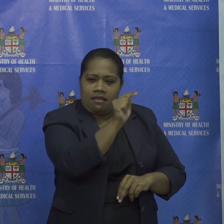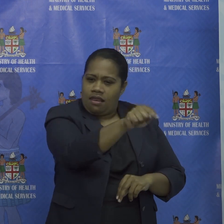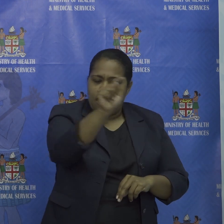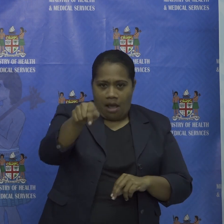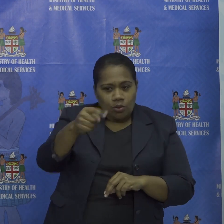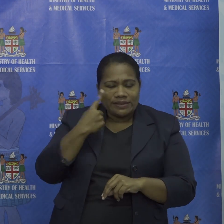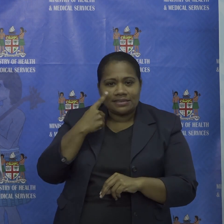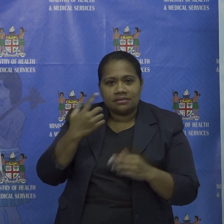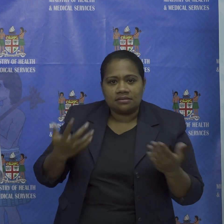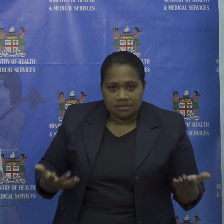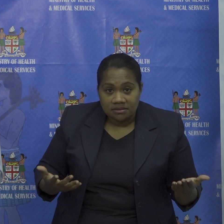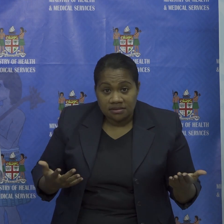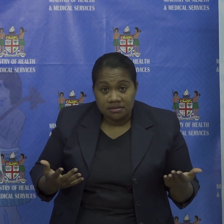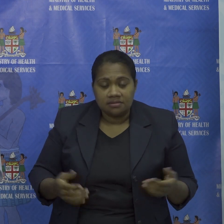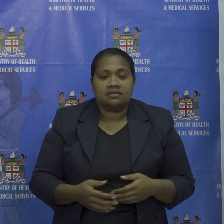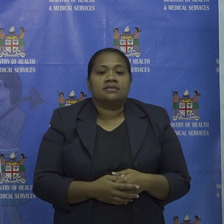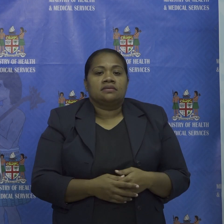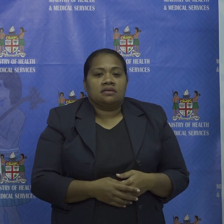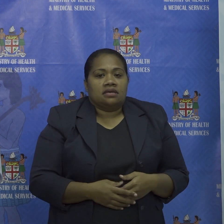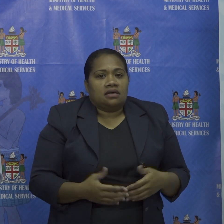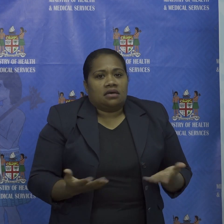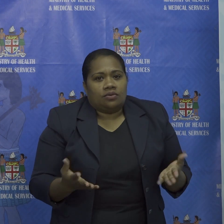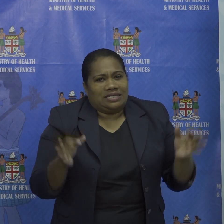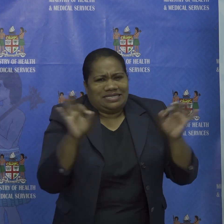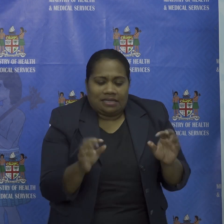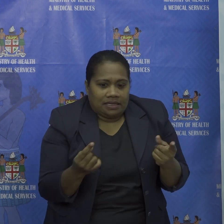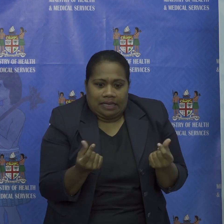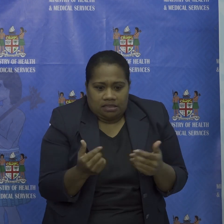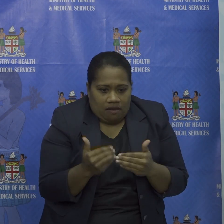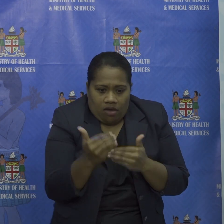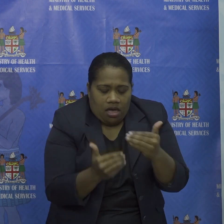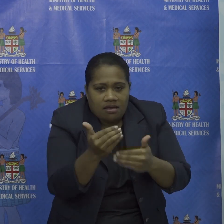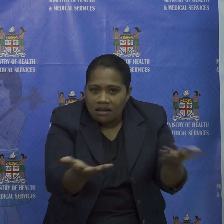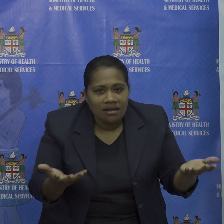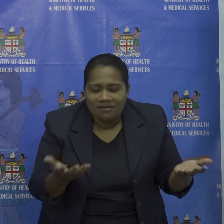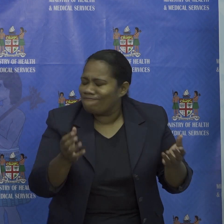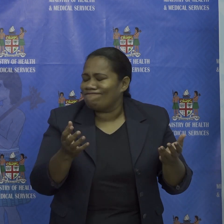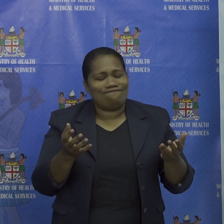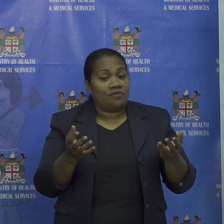There's nothing easy about the task ahead of us. Every decision we make,